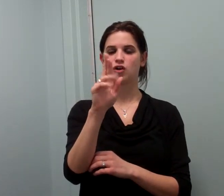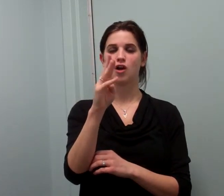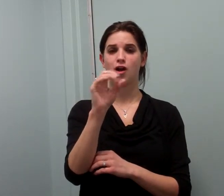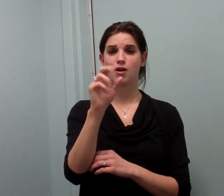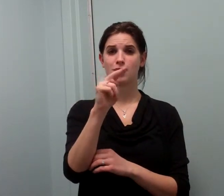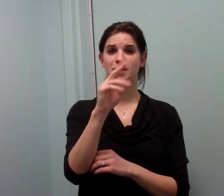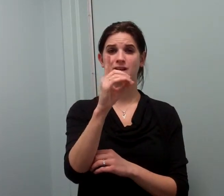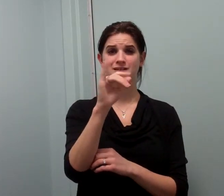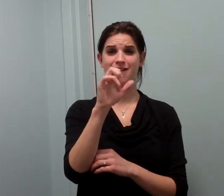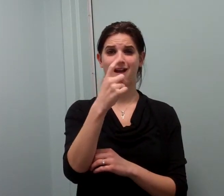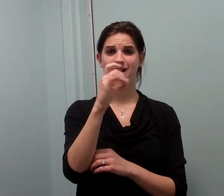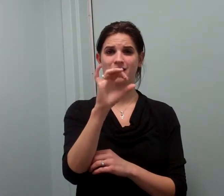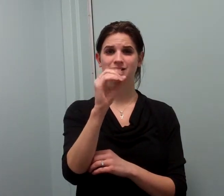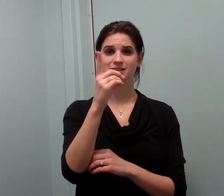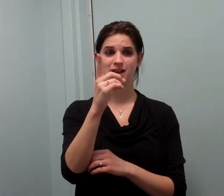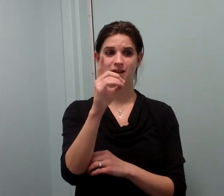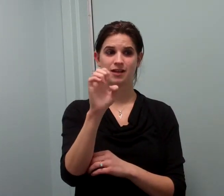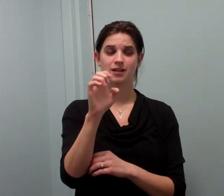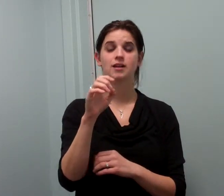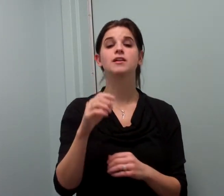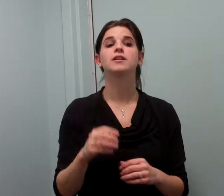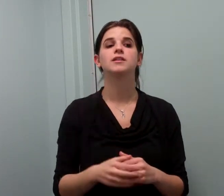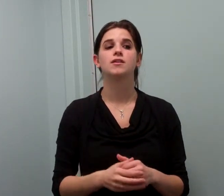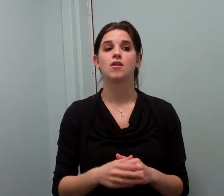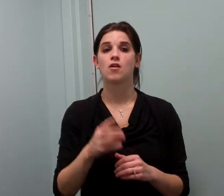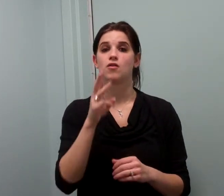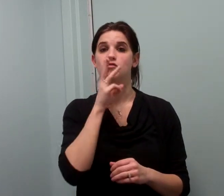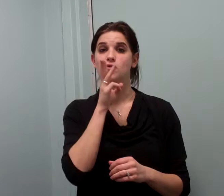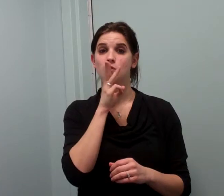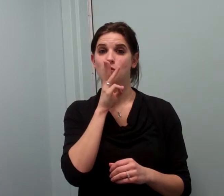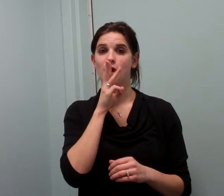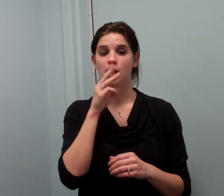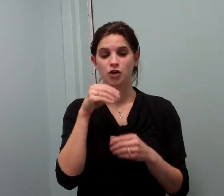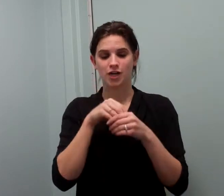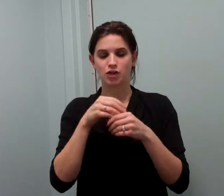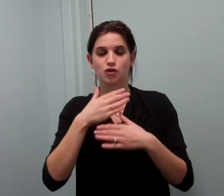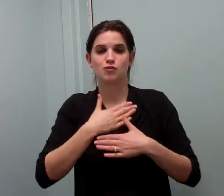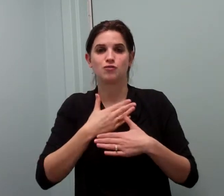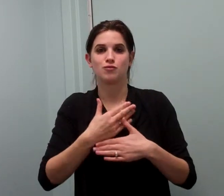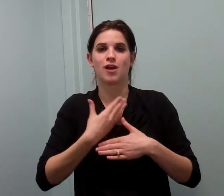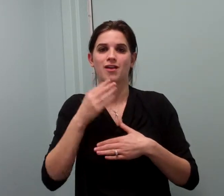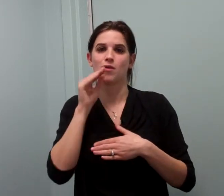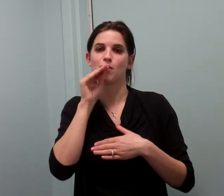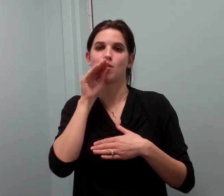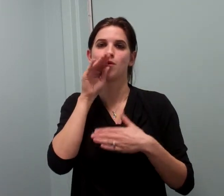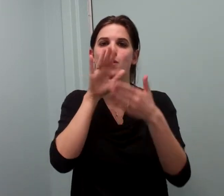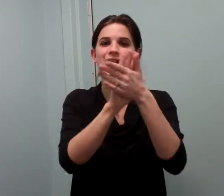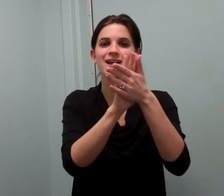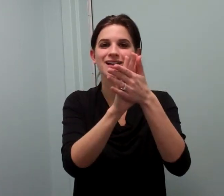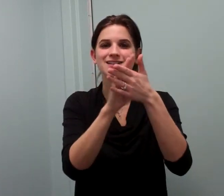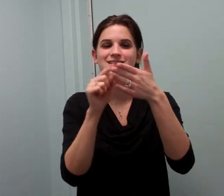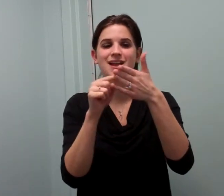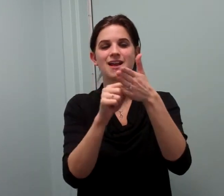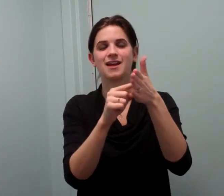The water vapor in your breath hits the window, it cools and collects, and that's condensation. Another